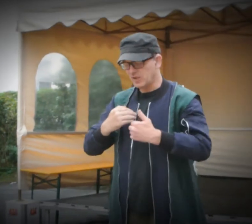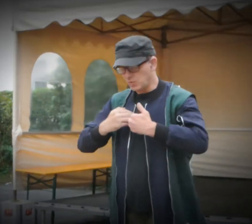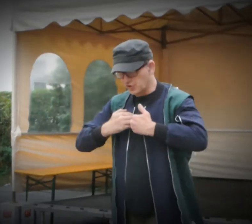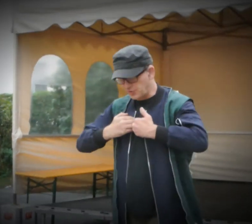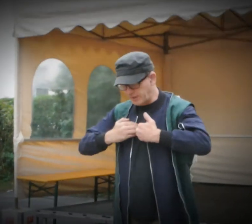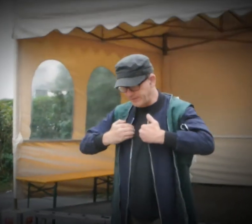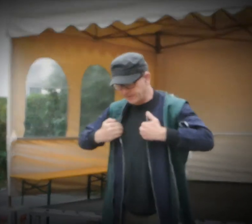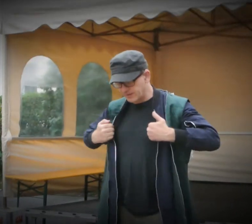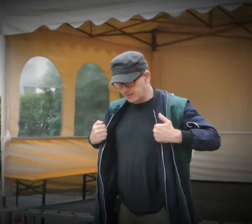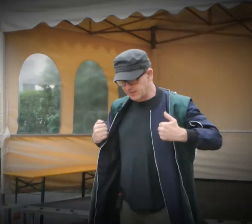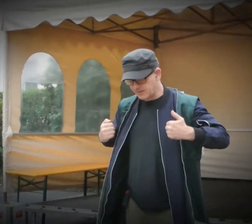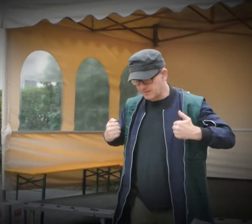was splintered.